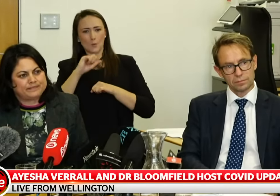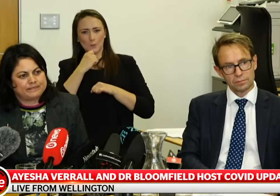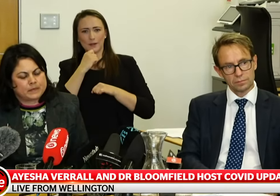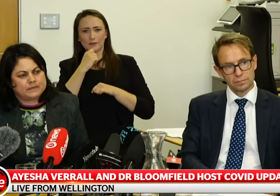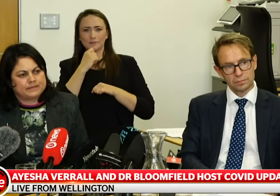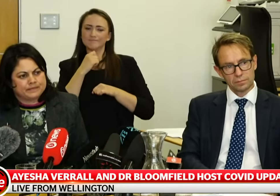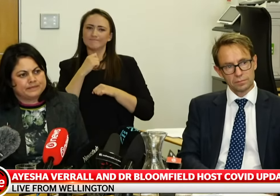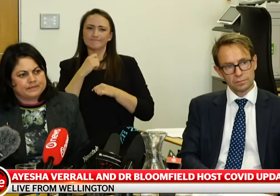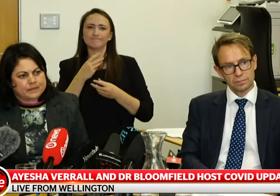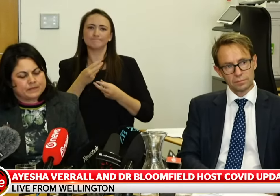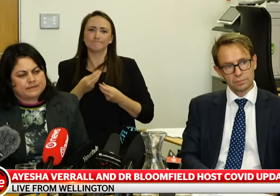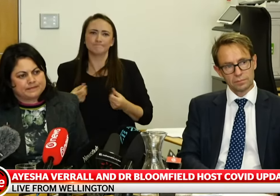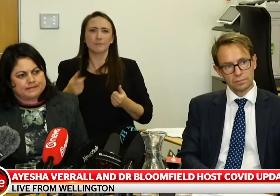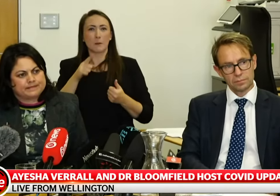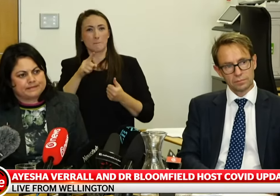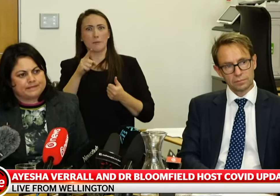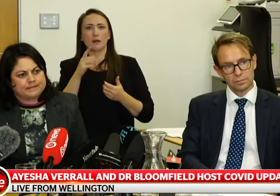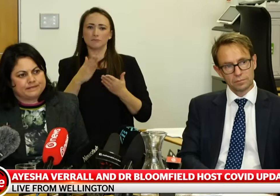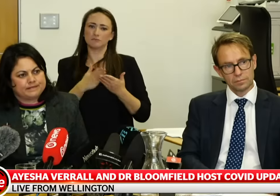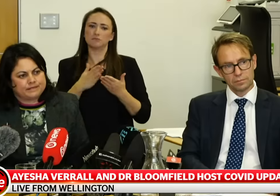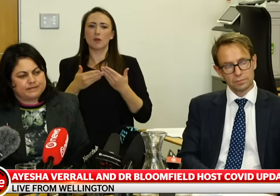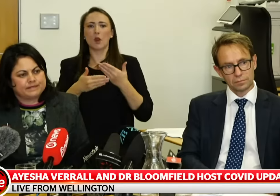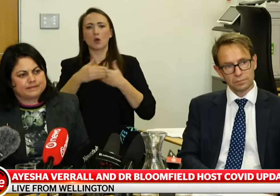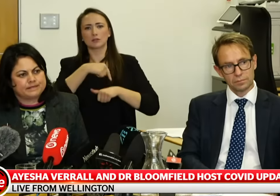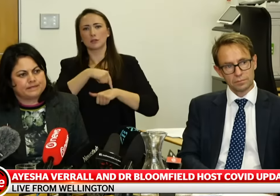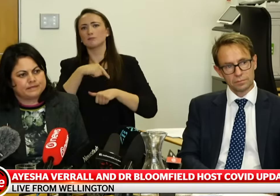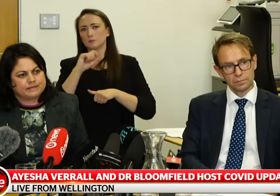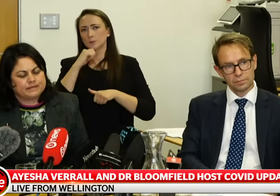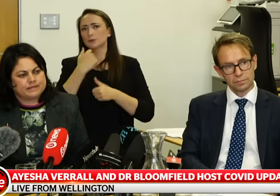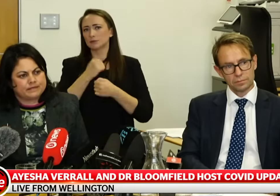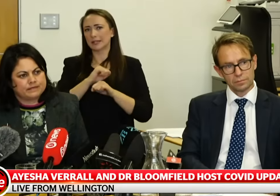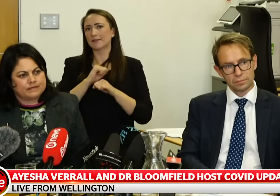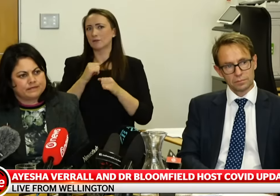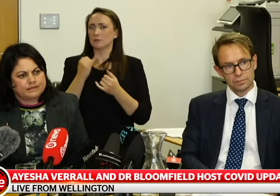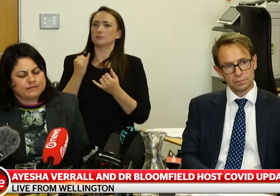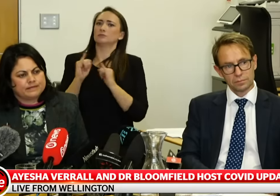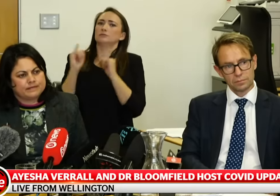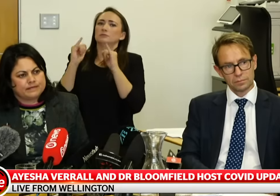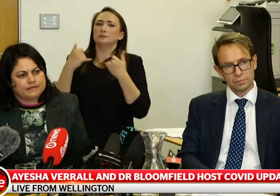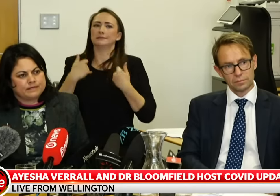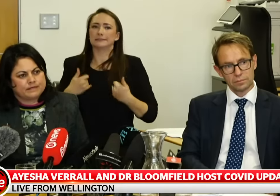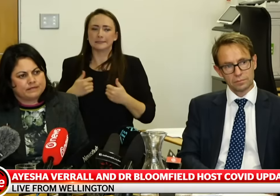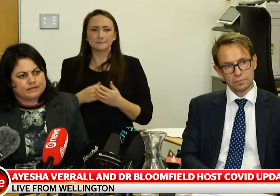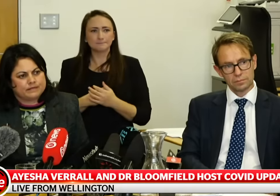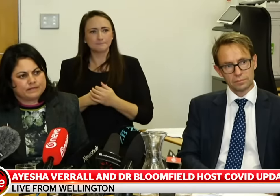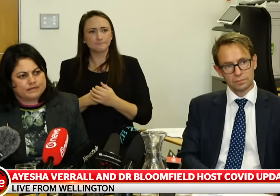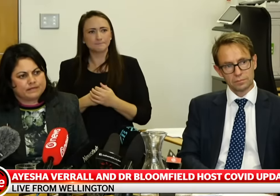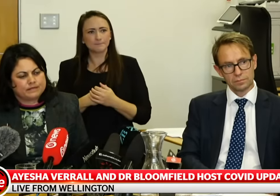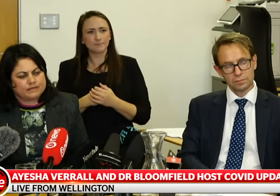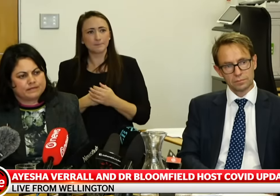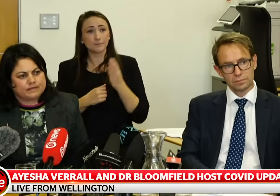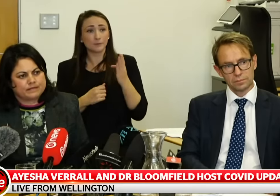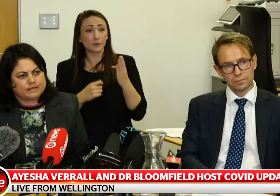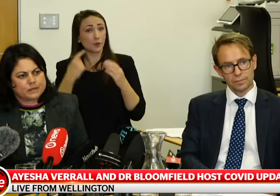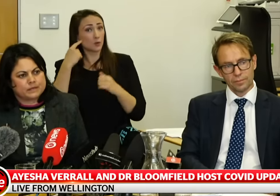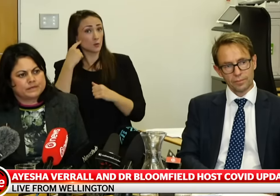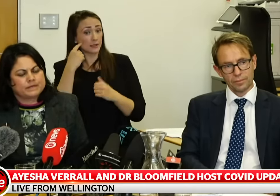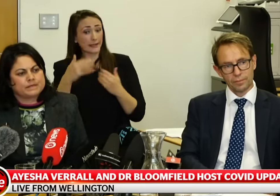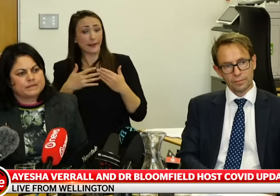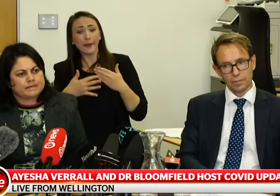that, our immunity rates need to be boosted up, then you would prioritise, or you would look again at that fourth booster rate for the general